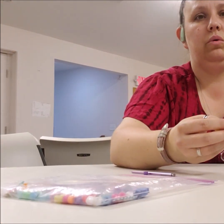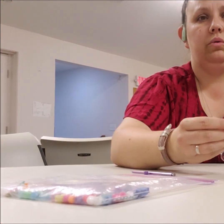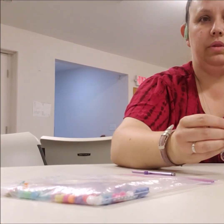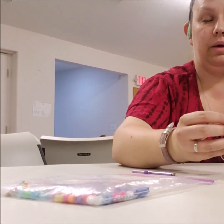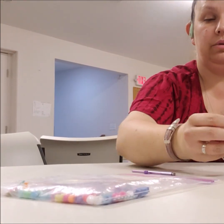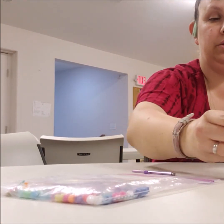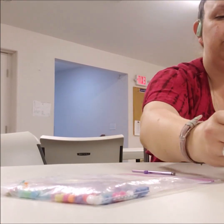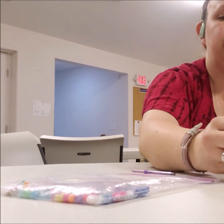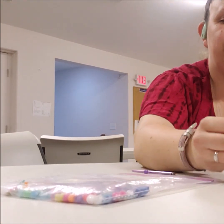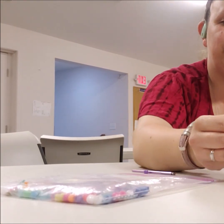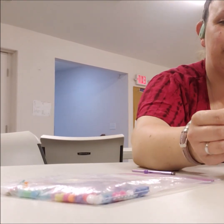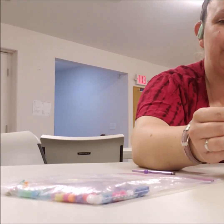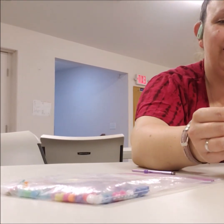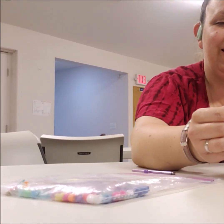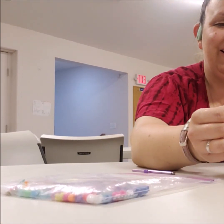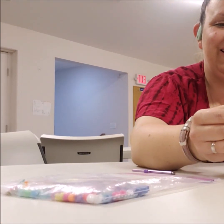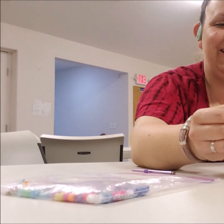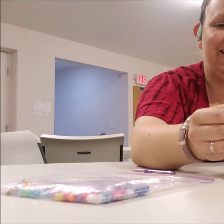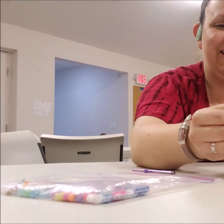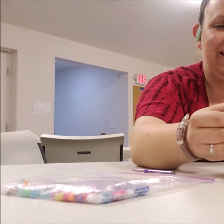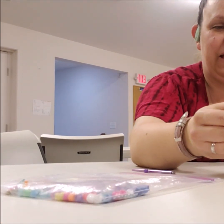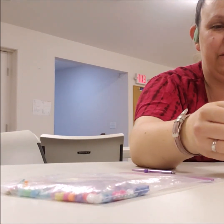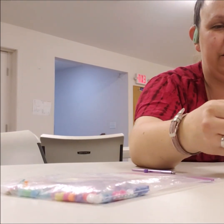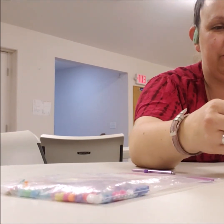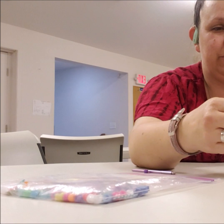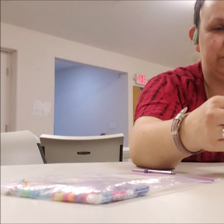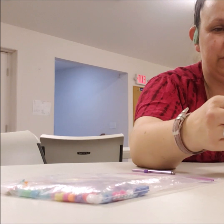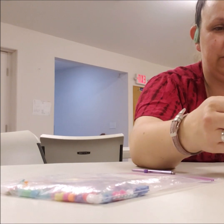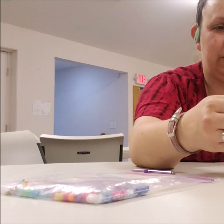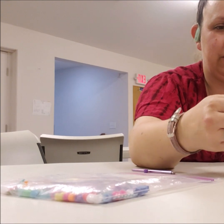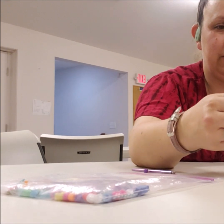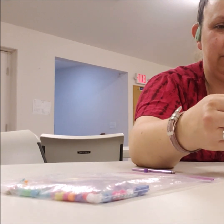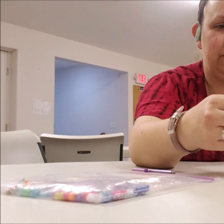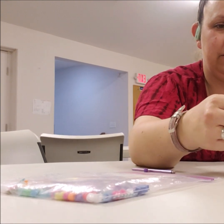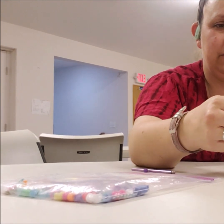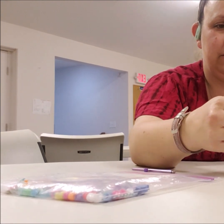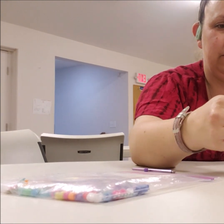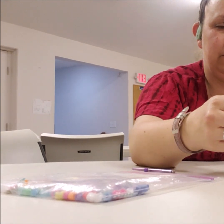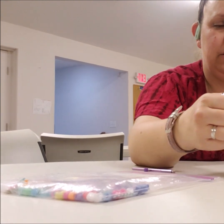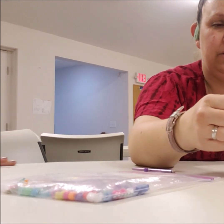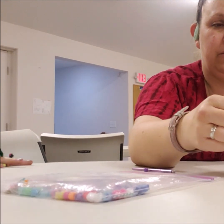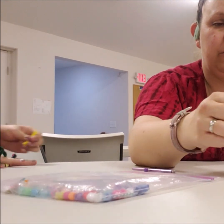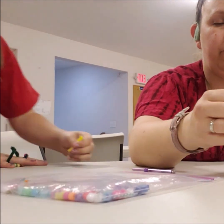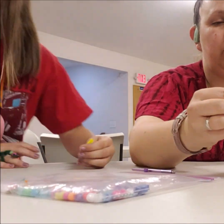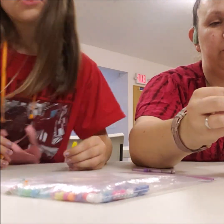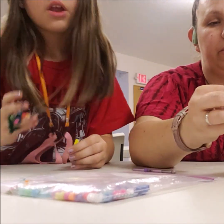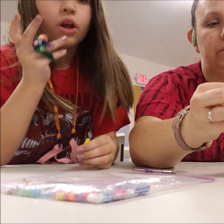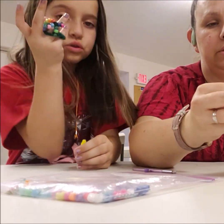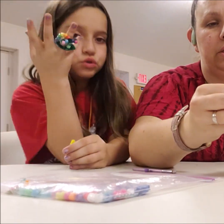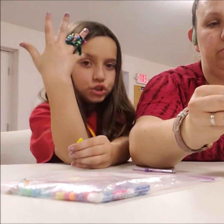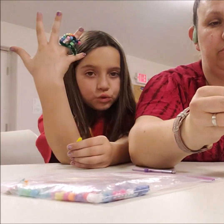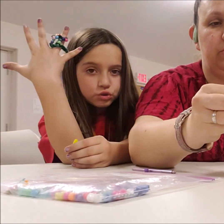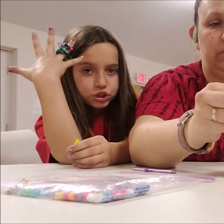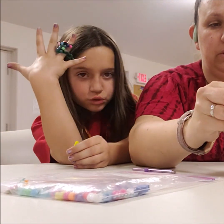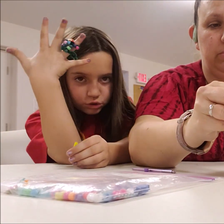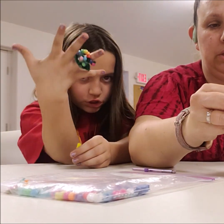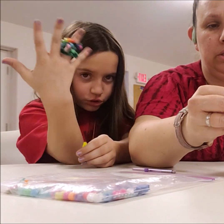Oh, that one just. Flying. And then I'm just gonna tuck the pokey parts in between the